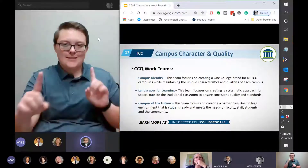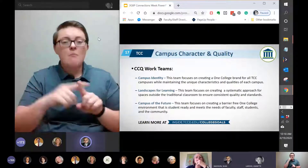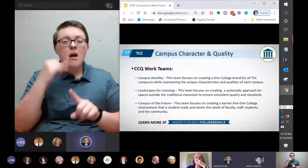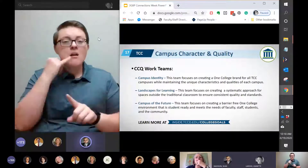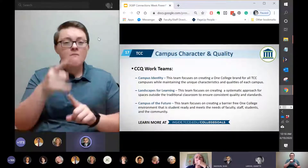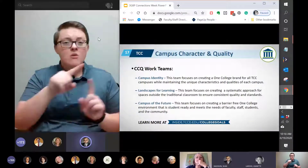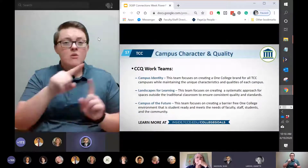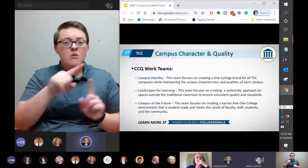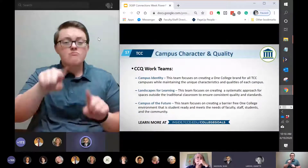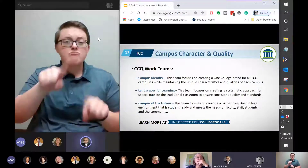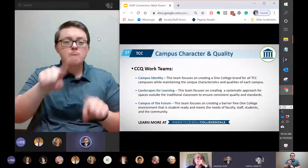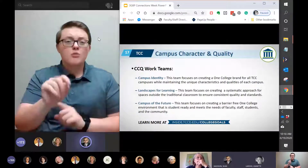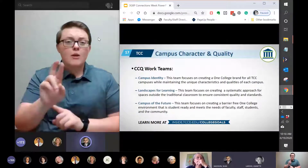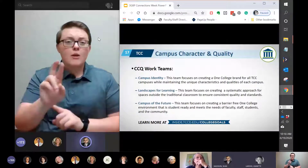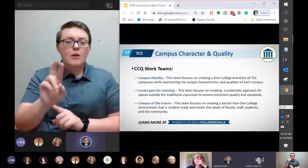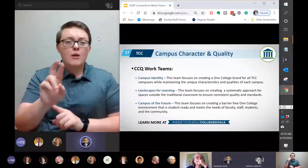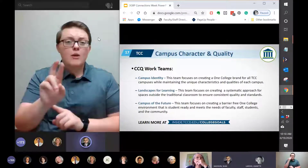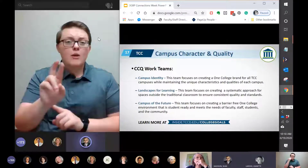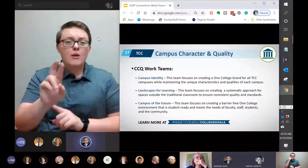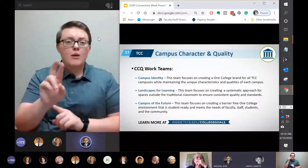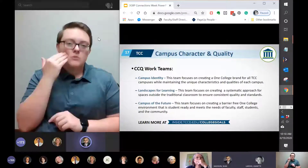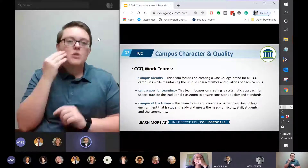can be for our students to navigate